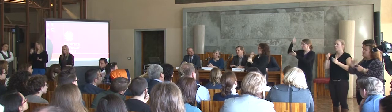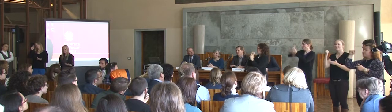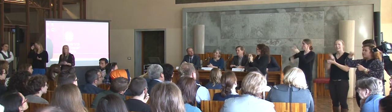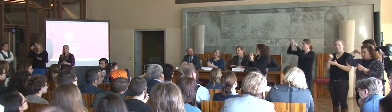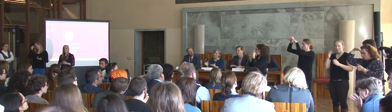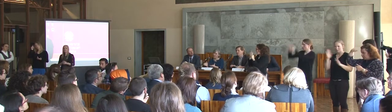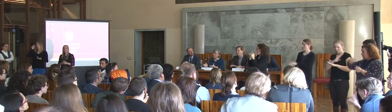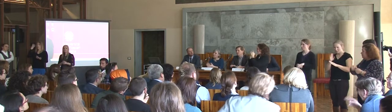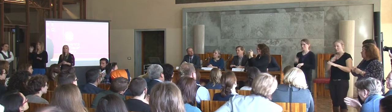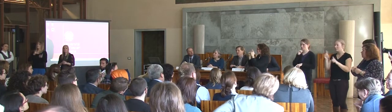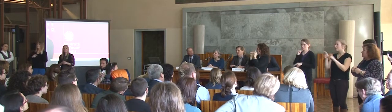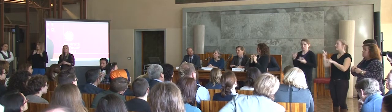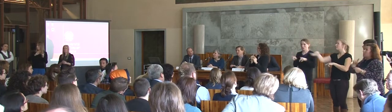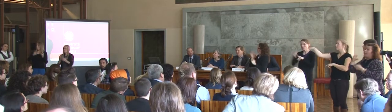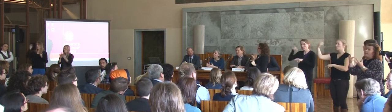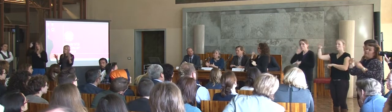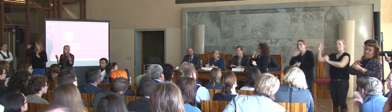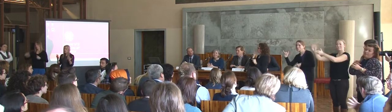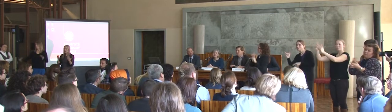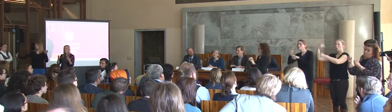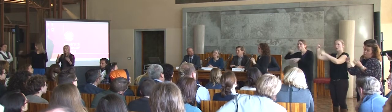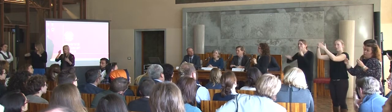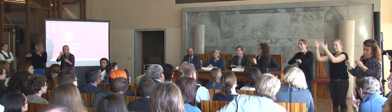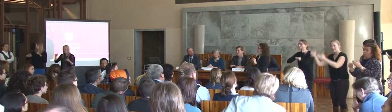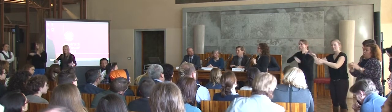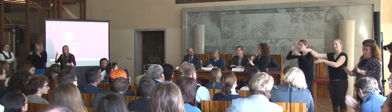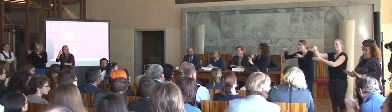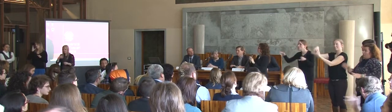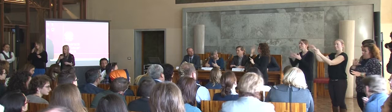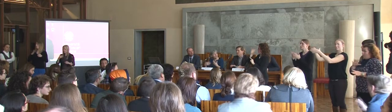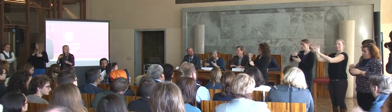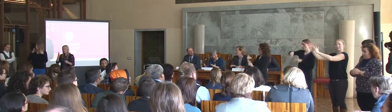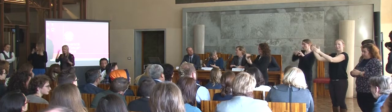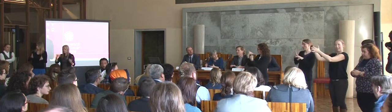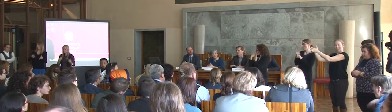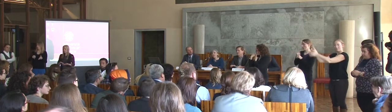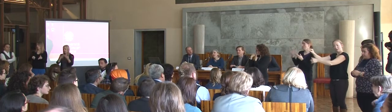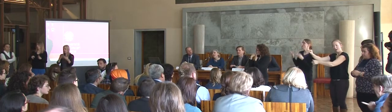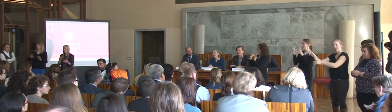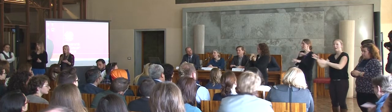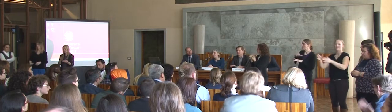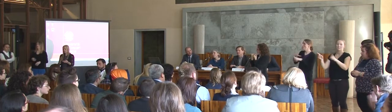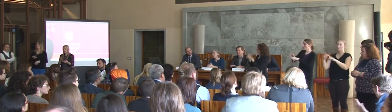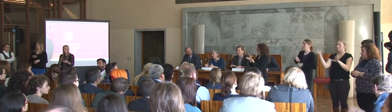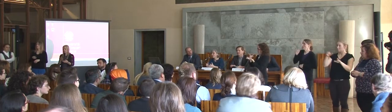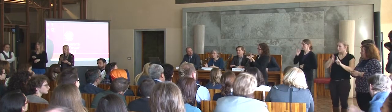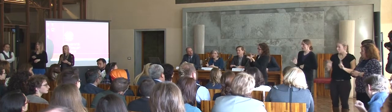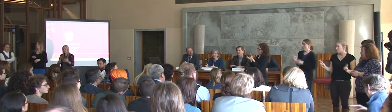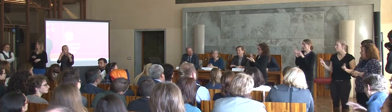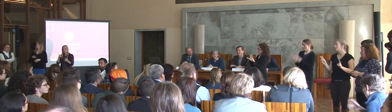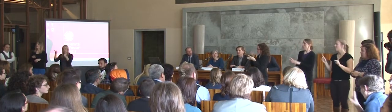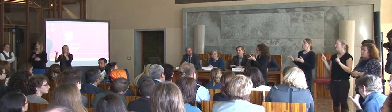university with a lot of students, we can commit ourselves to improve the